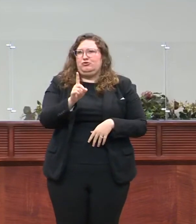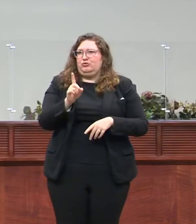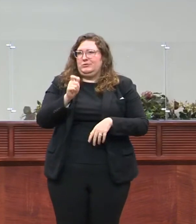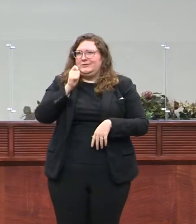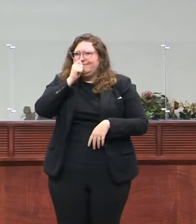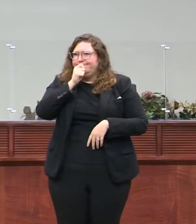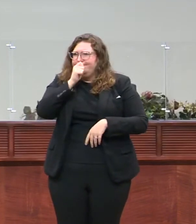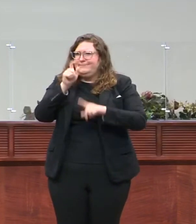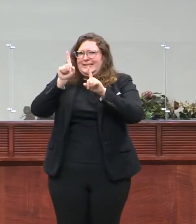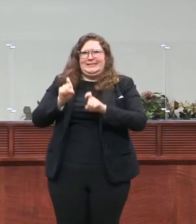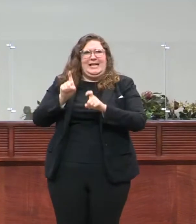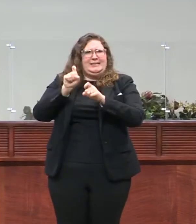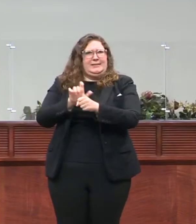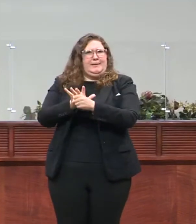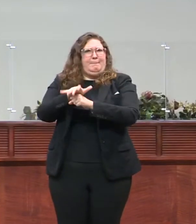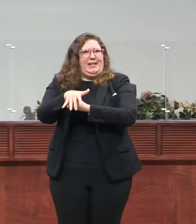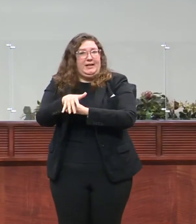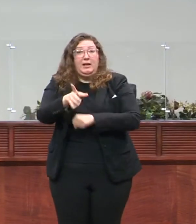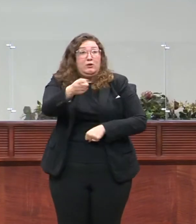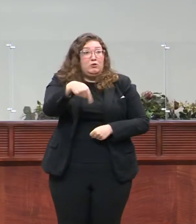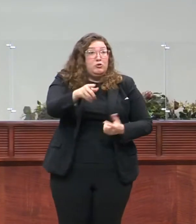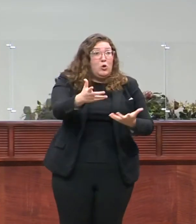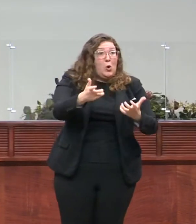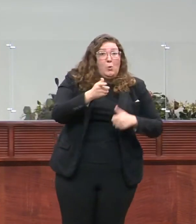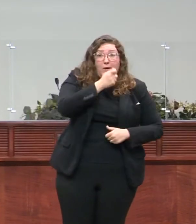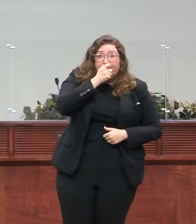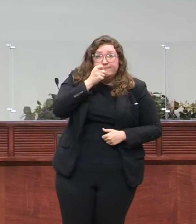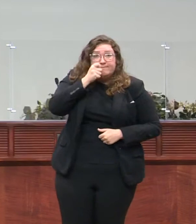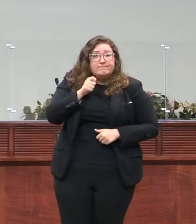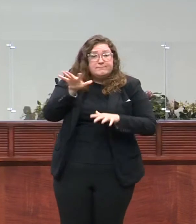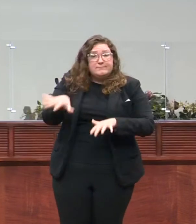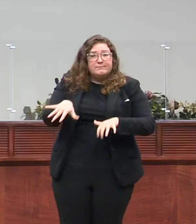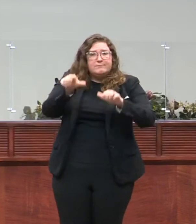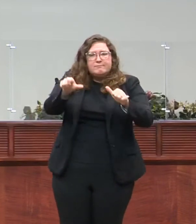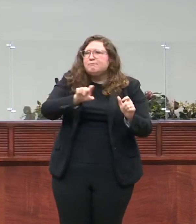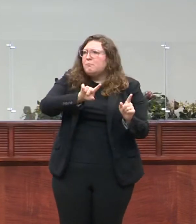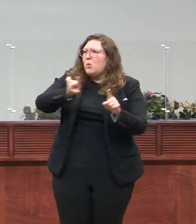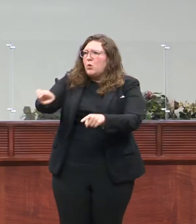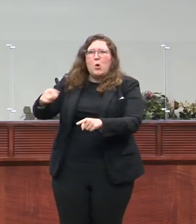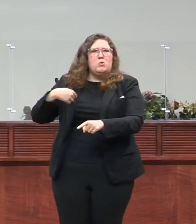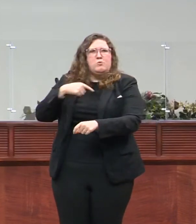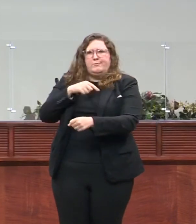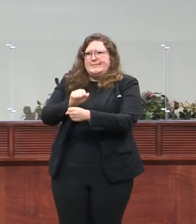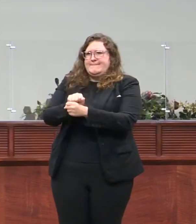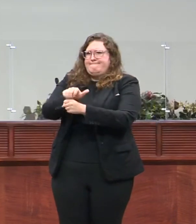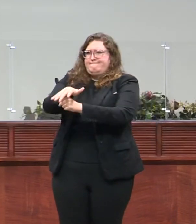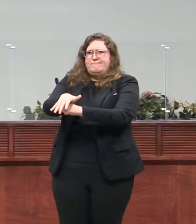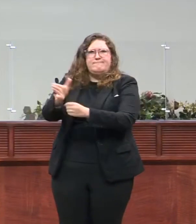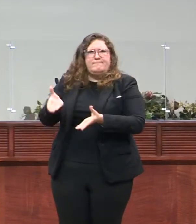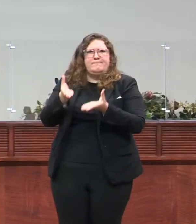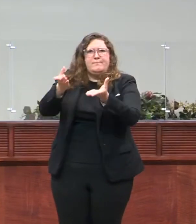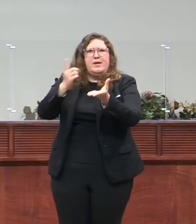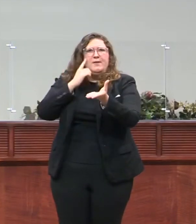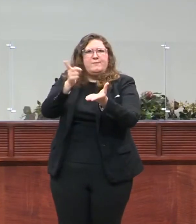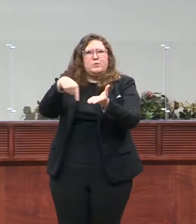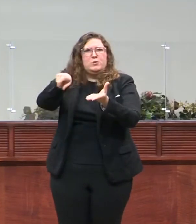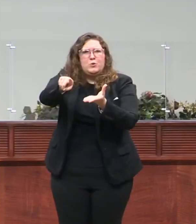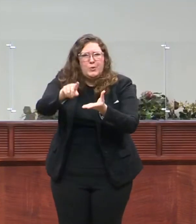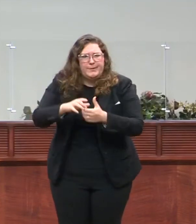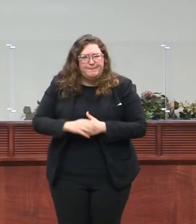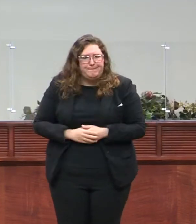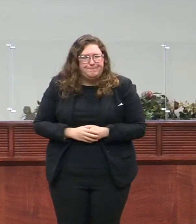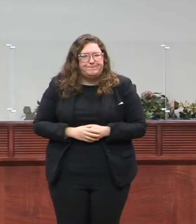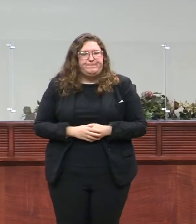testing available for those who want to be tested within our community, and we are doing that through a myriad of means here within